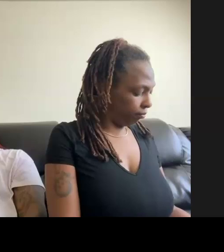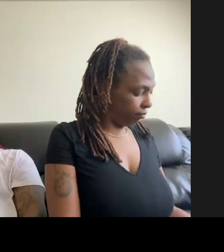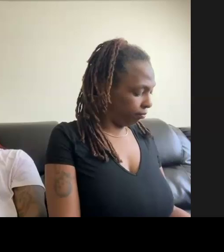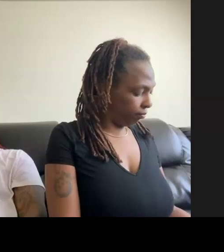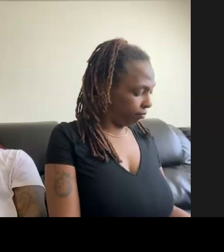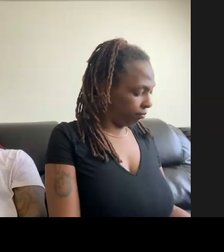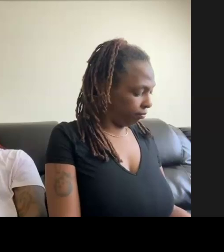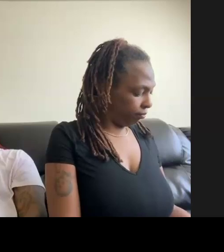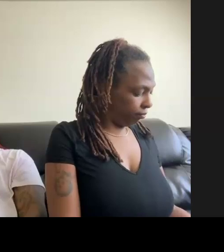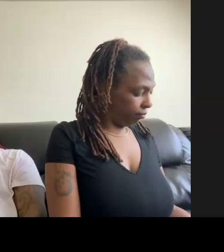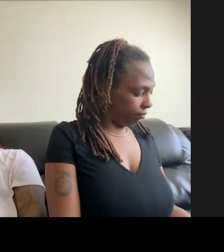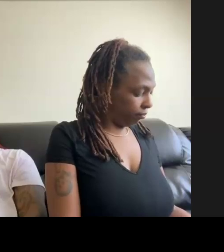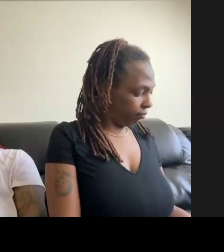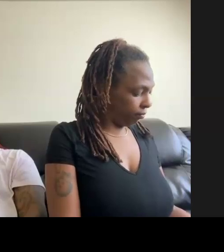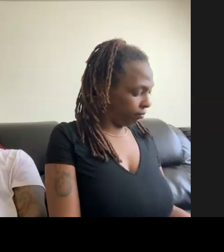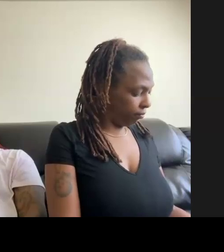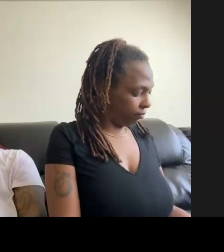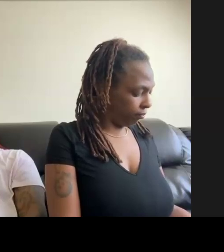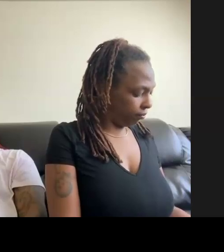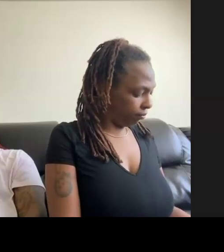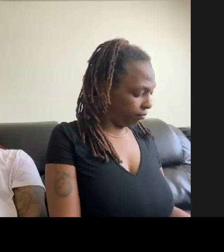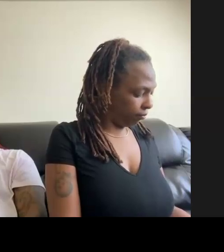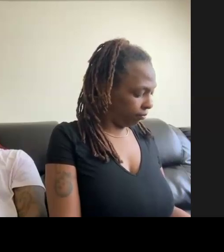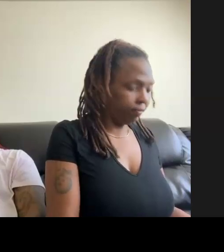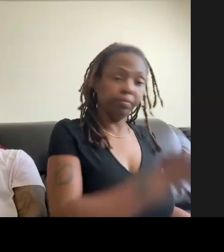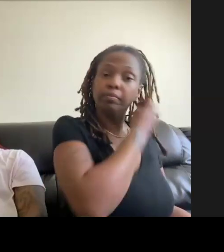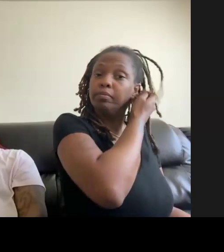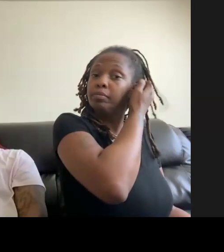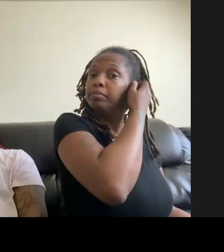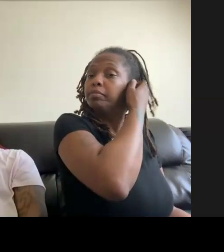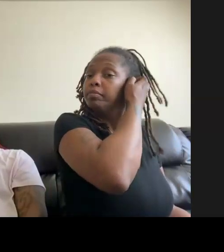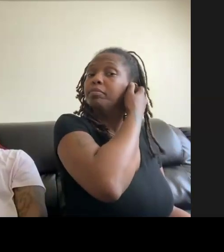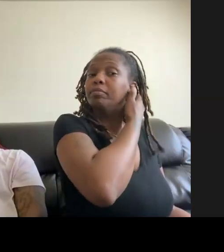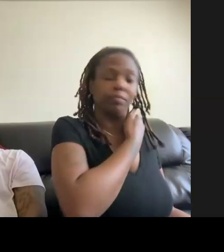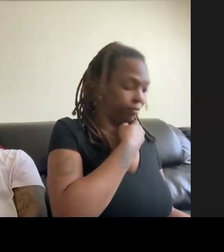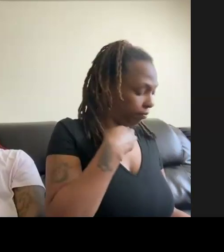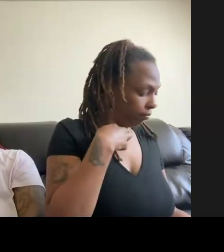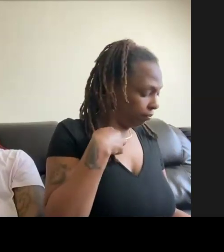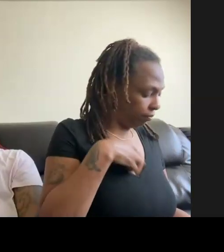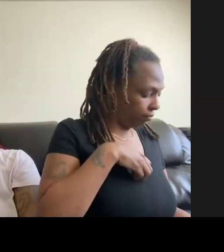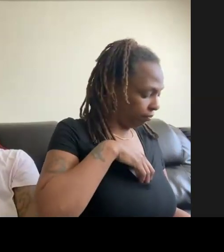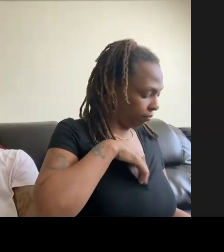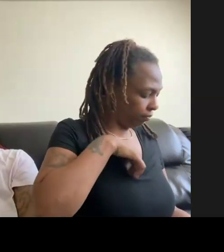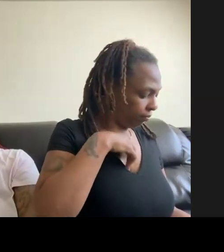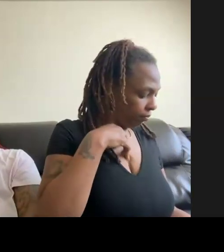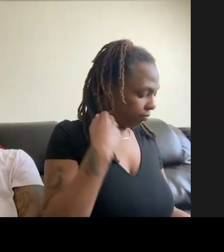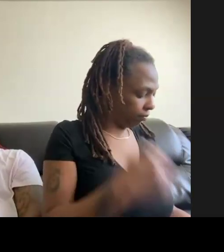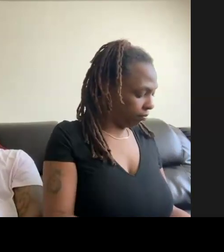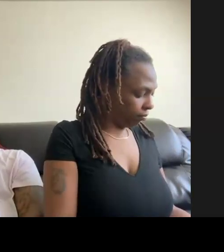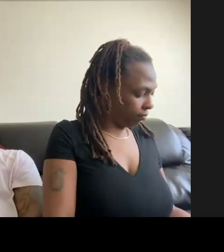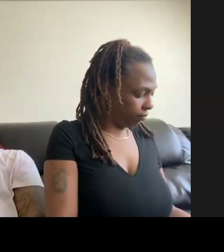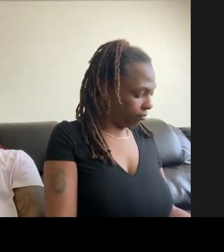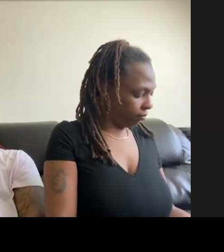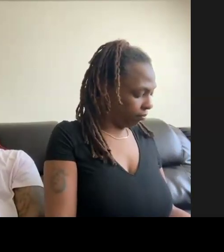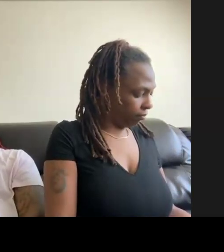underlying problem and the underlying prevention strategies and systems and resources, it constantly